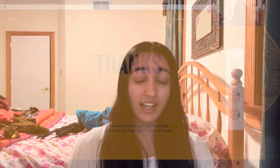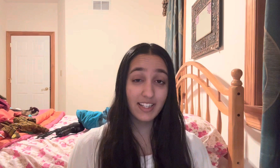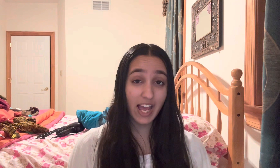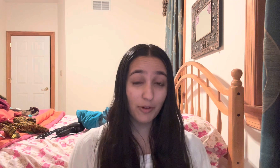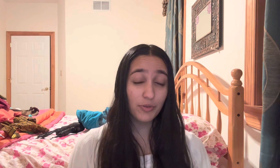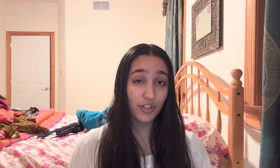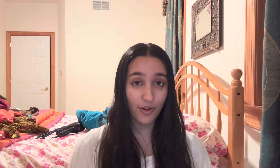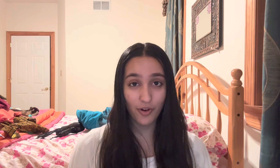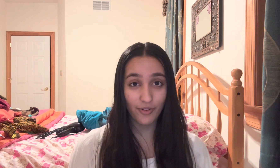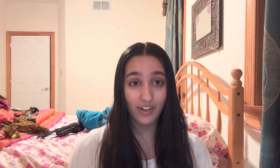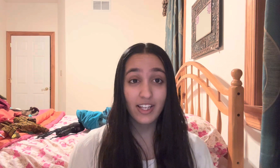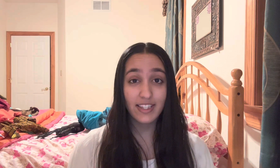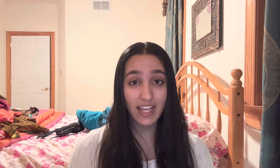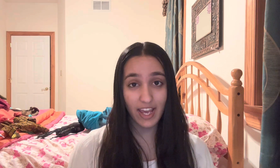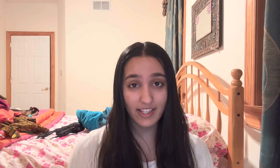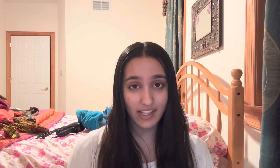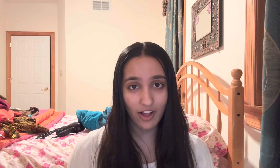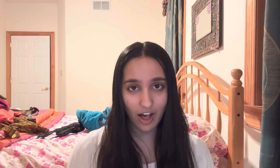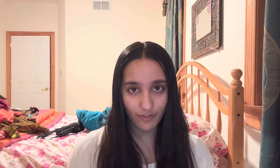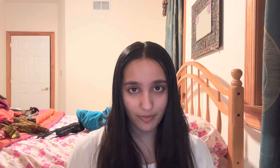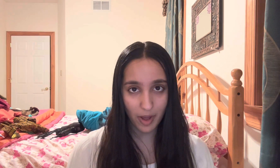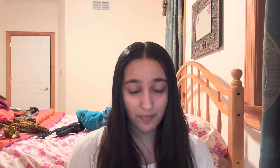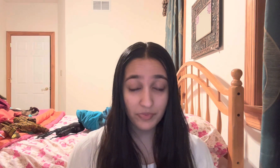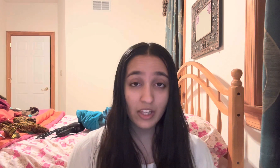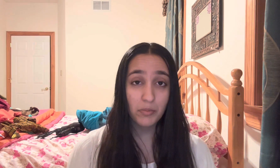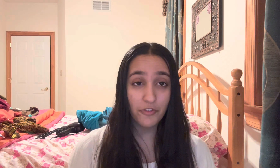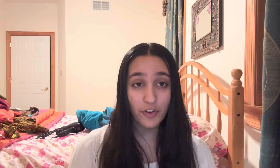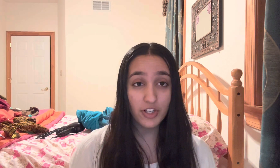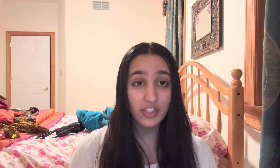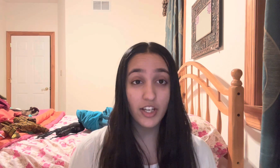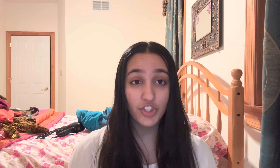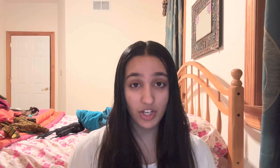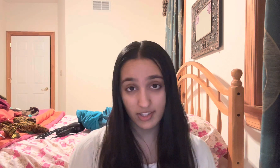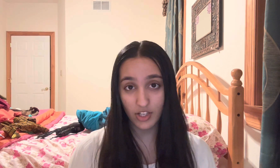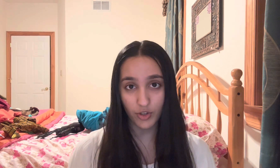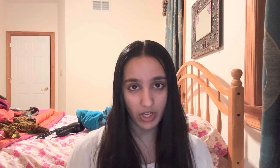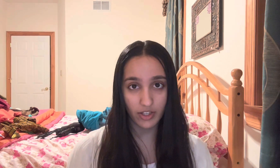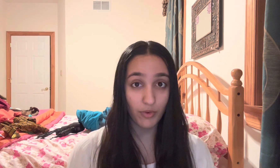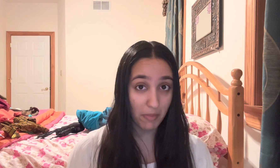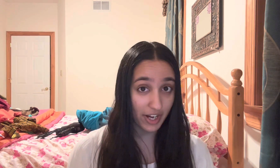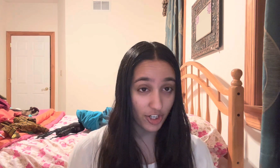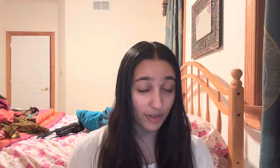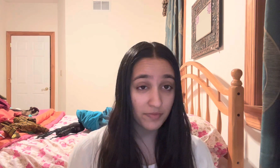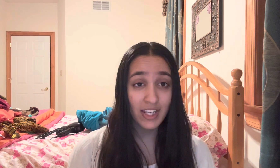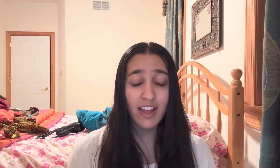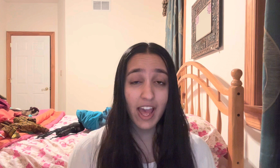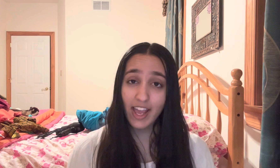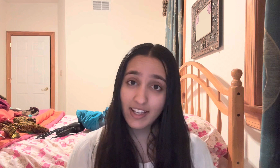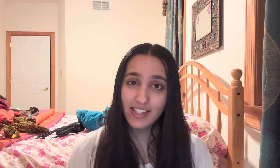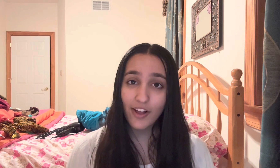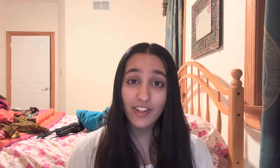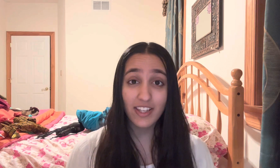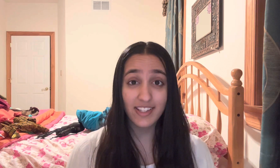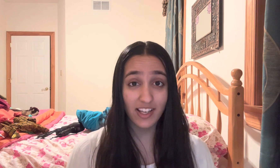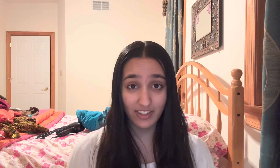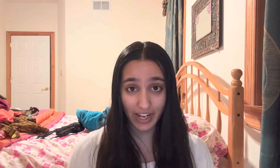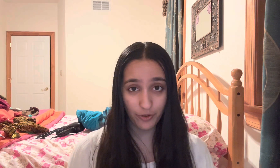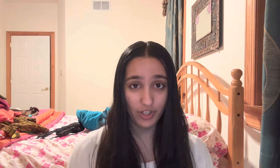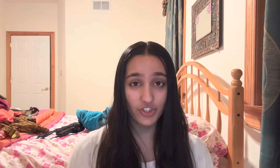Now we will go over the ASL alphabet. But first, just a quick reminder. ASL is a language.